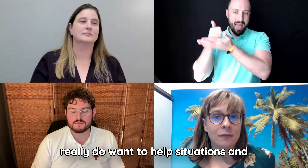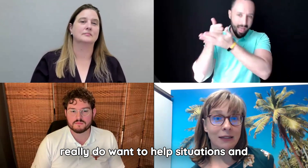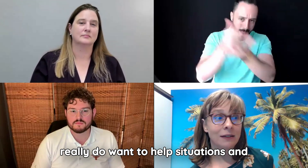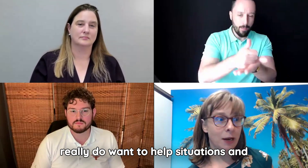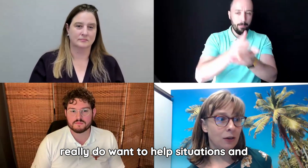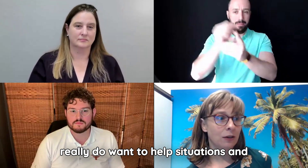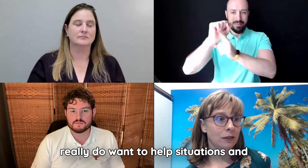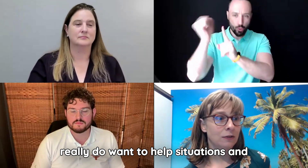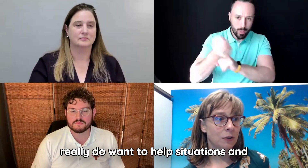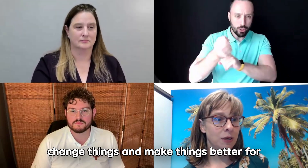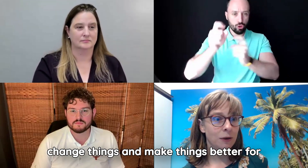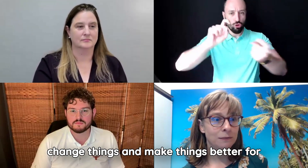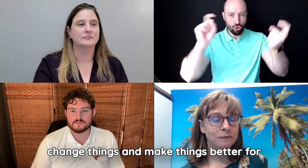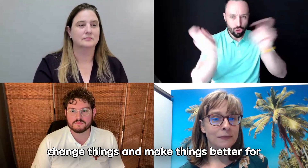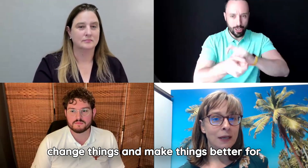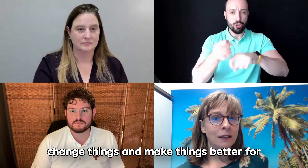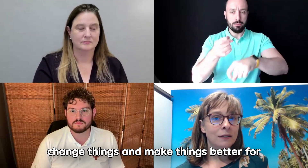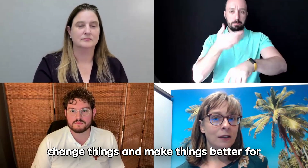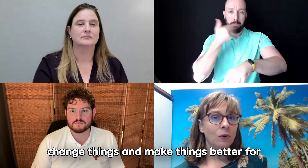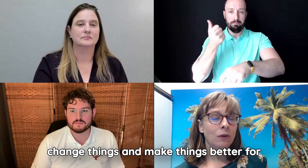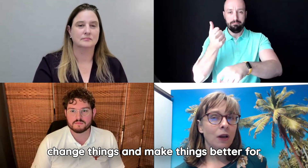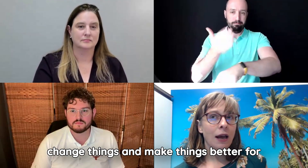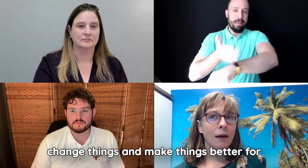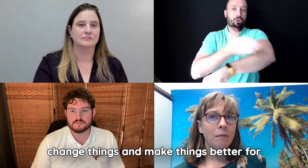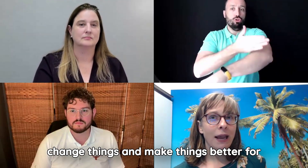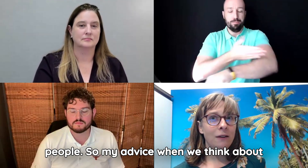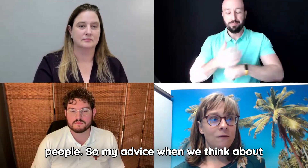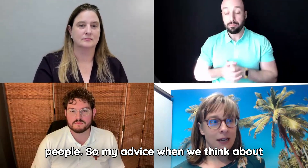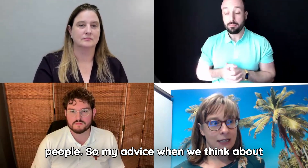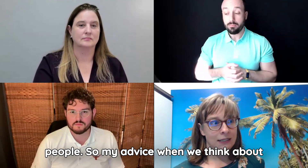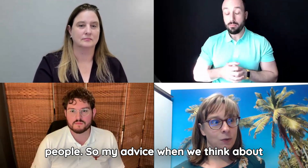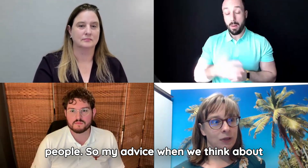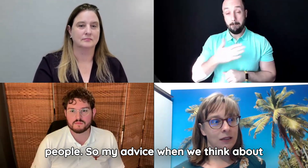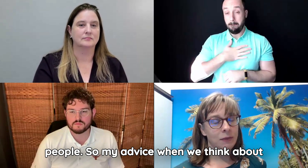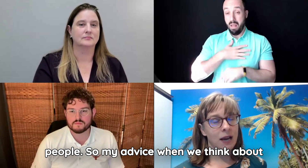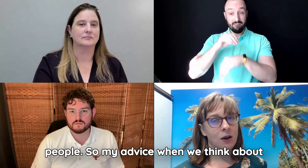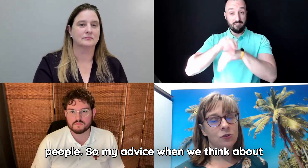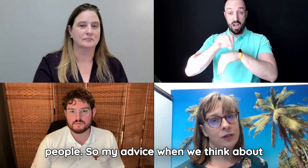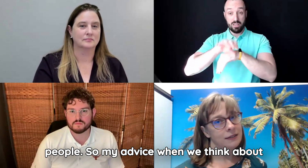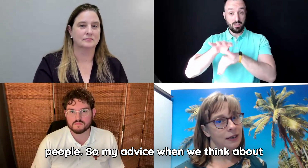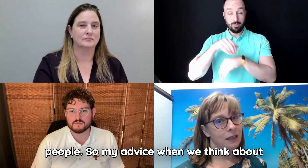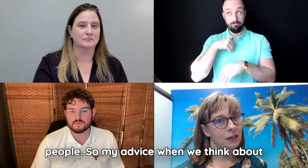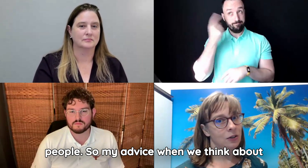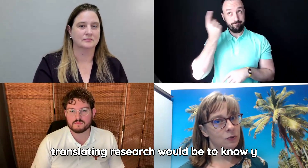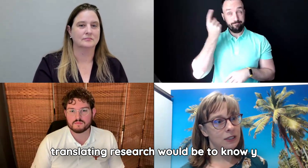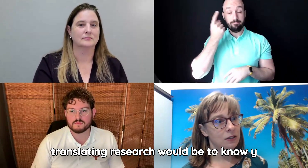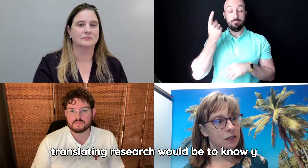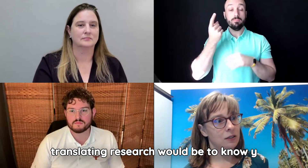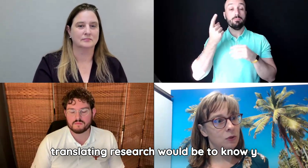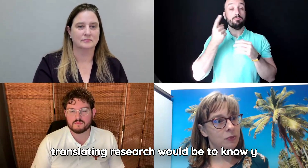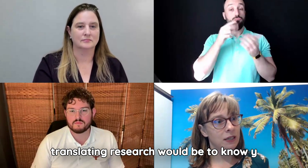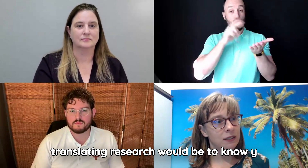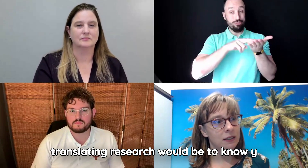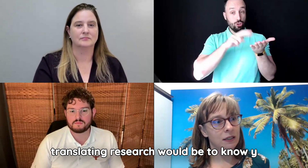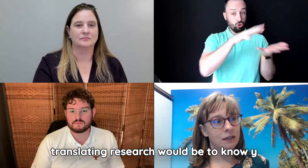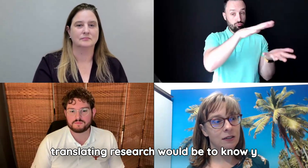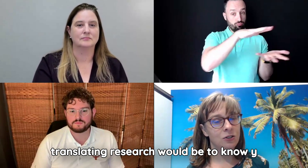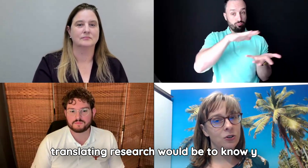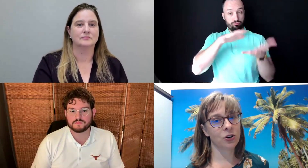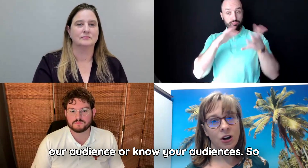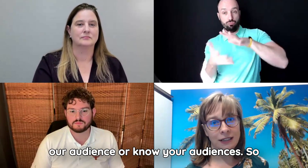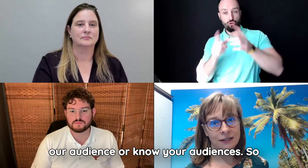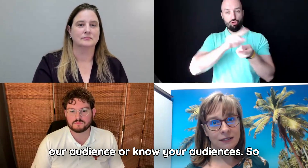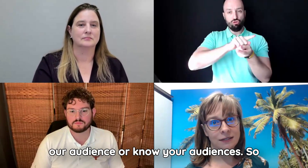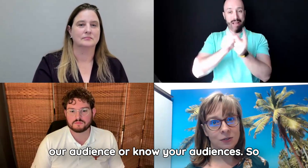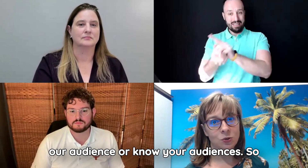change things and make things better for people. So my advice when we think about translating research would be to